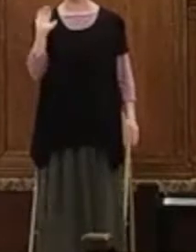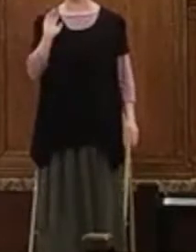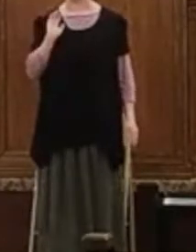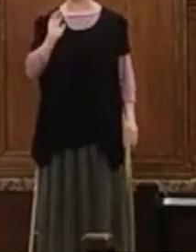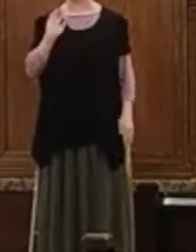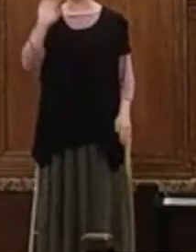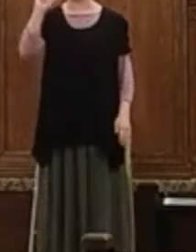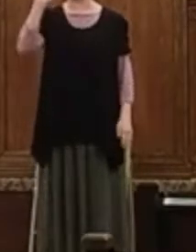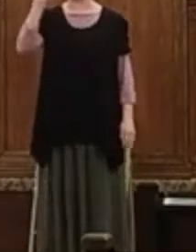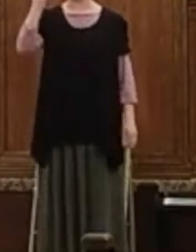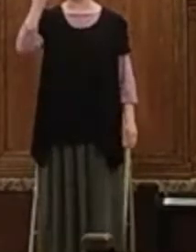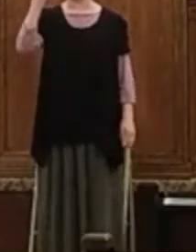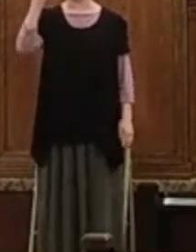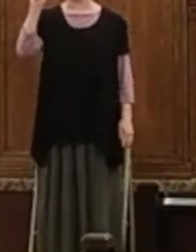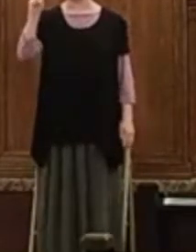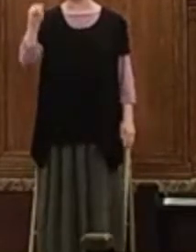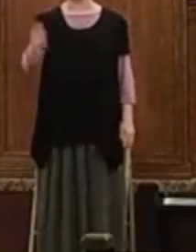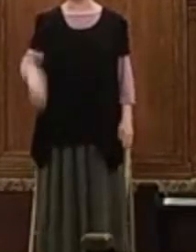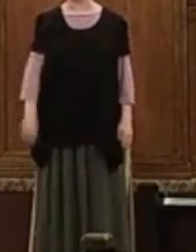in Acts